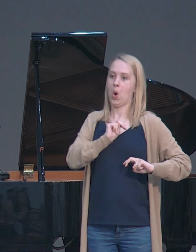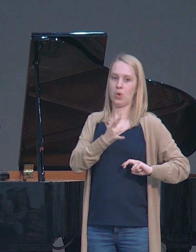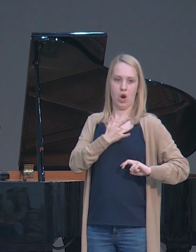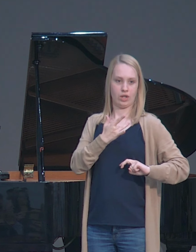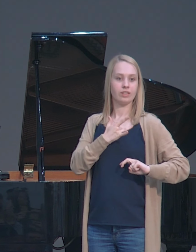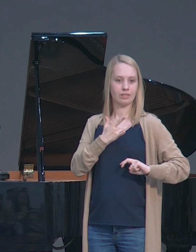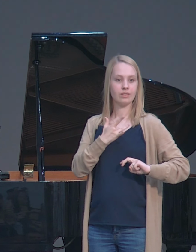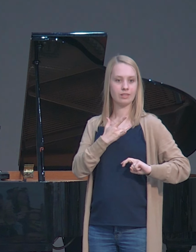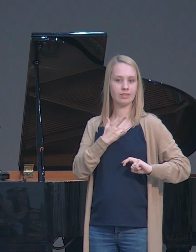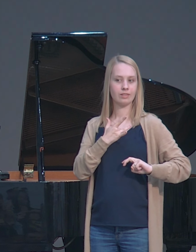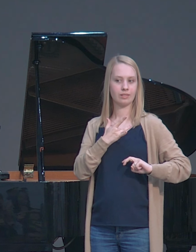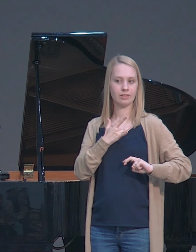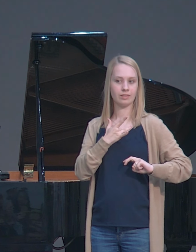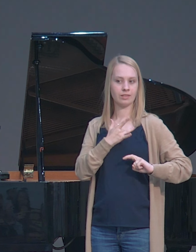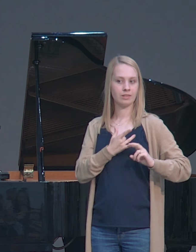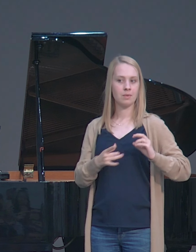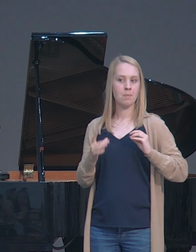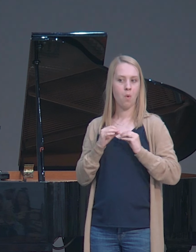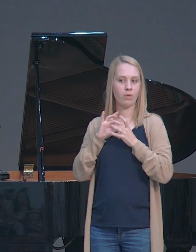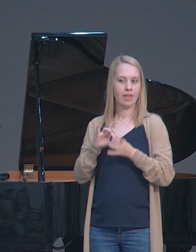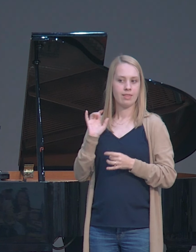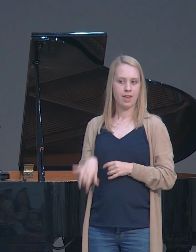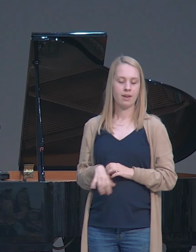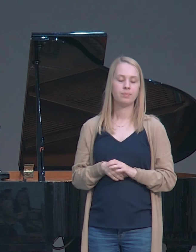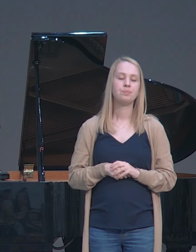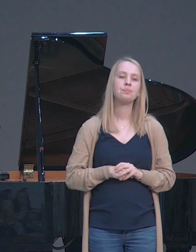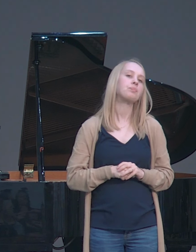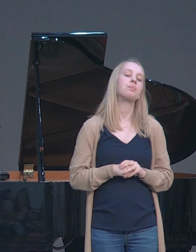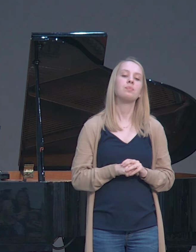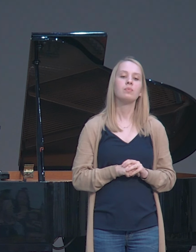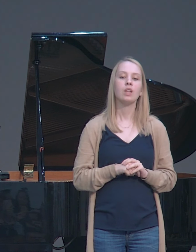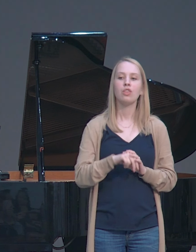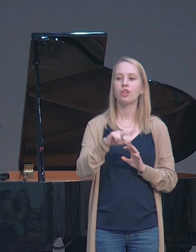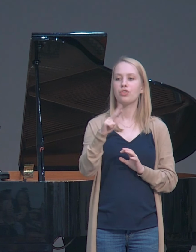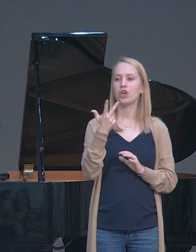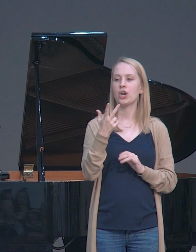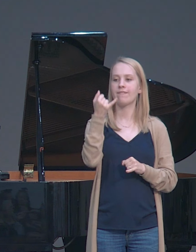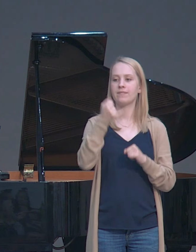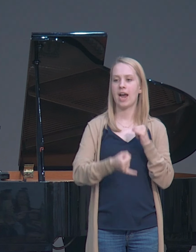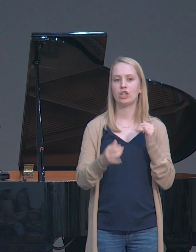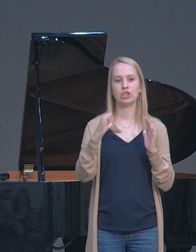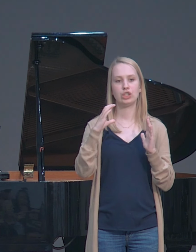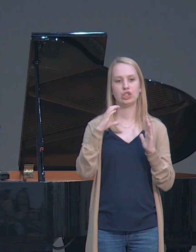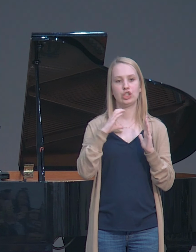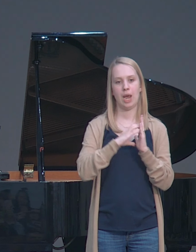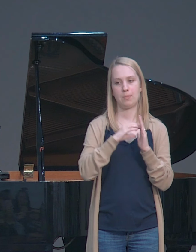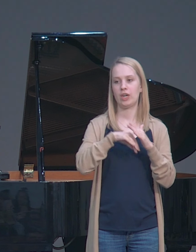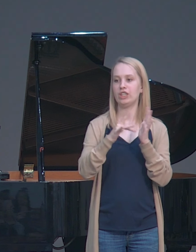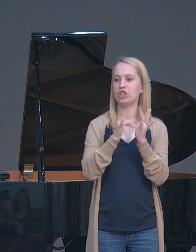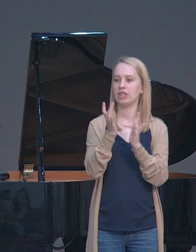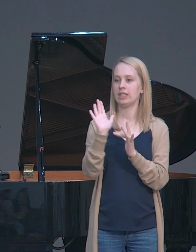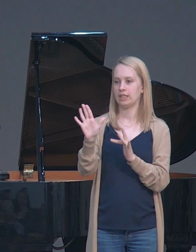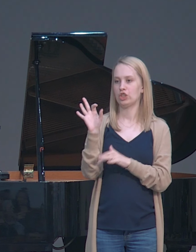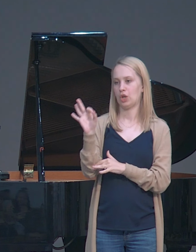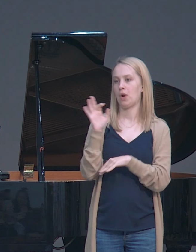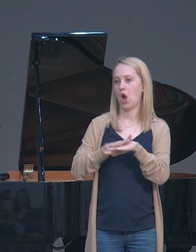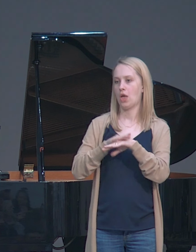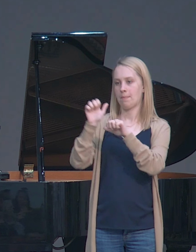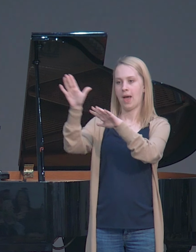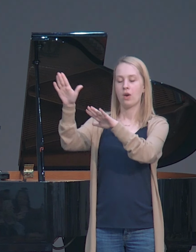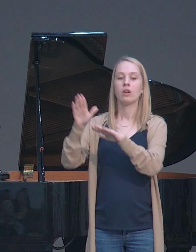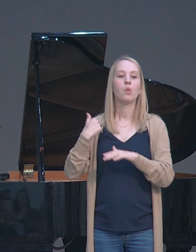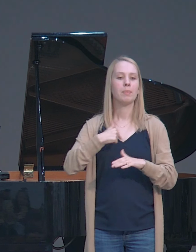than we would like to admit. We're in the third and final chapter of Jesus' Sermon on the Mount, and we've been in this sermon